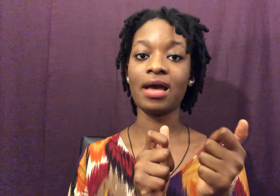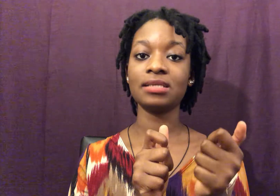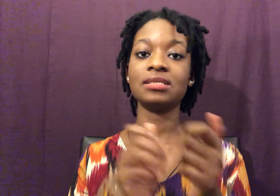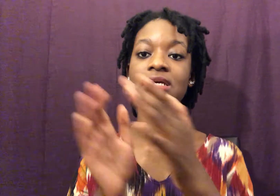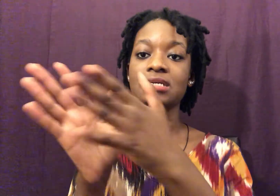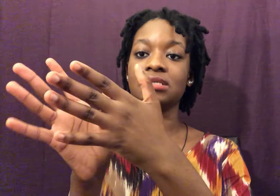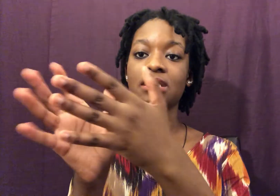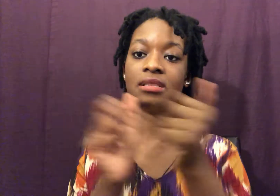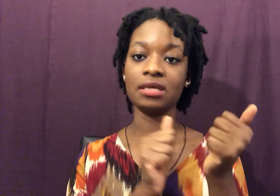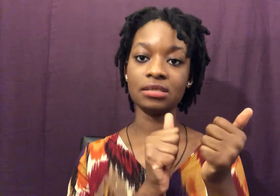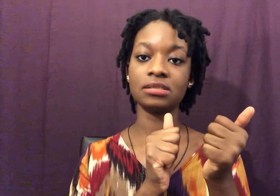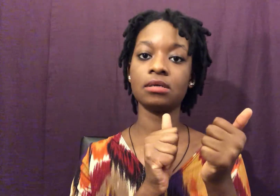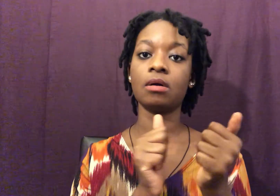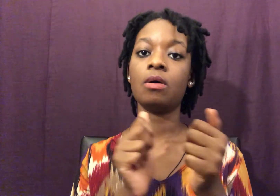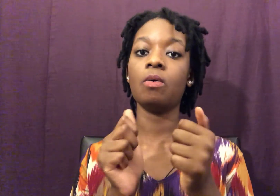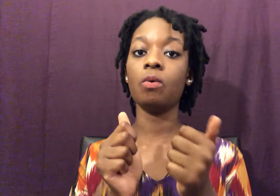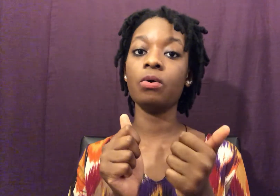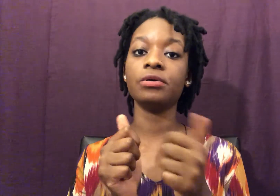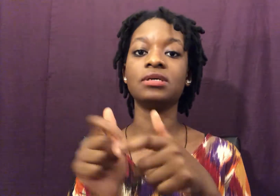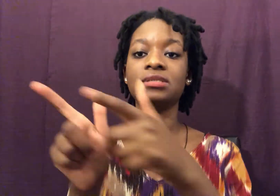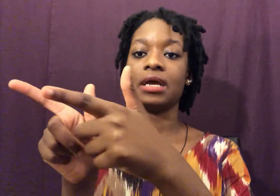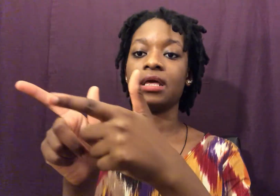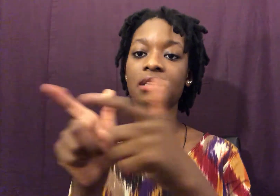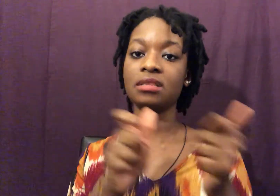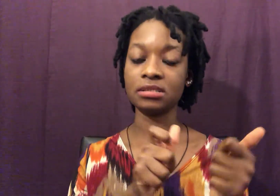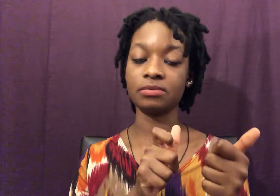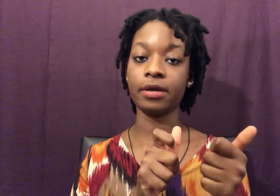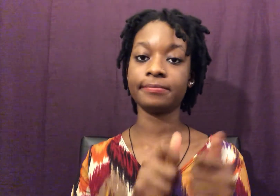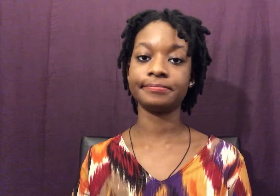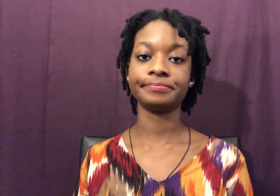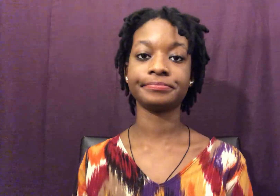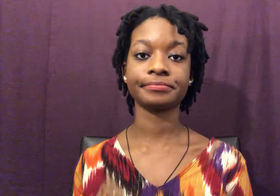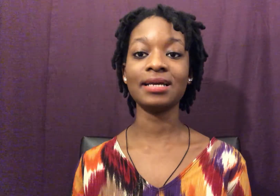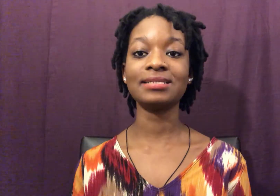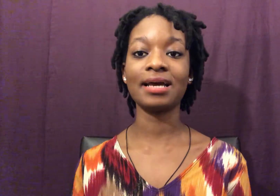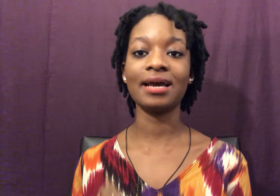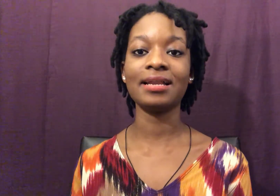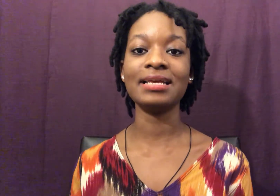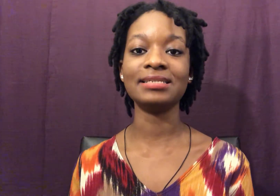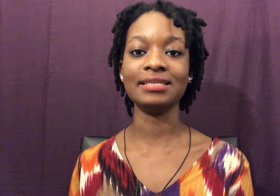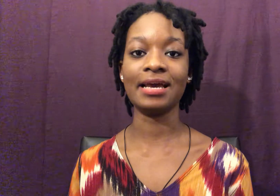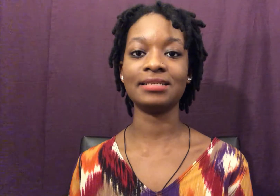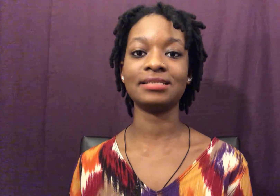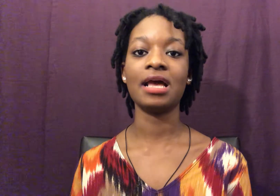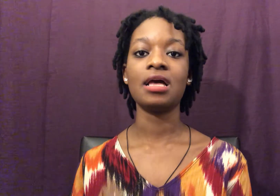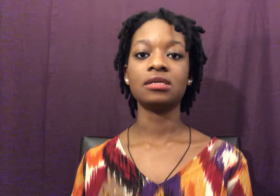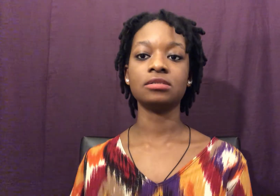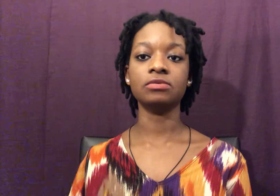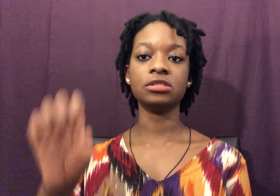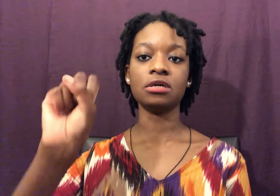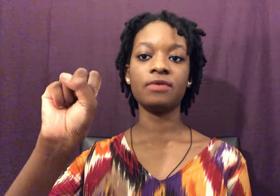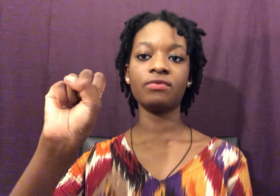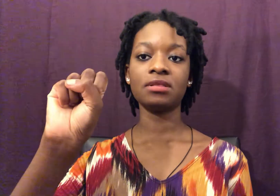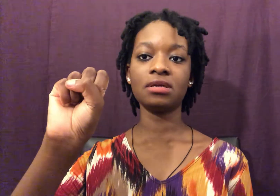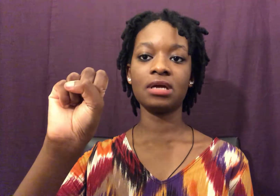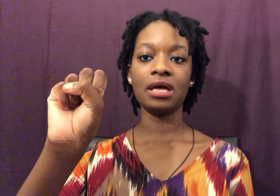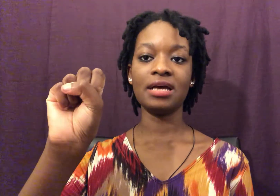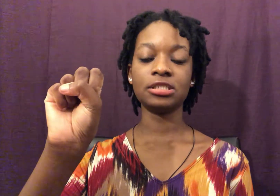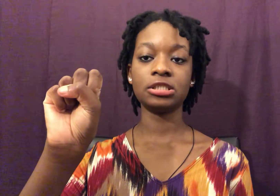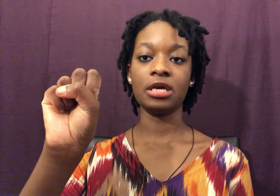Fast is this, or you can sign it this way. Next sign is yes. So we start off with a S shape